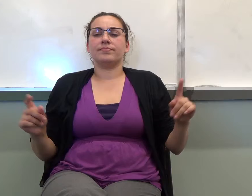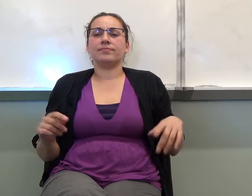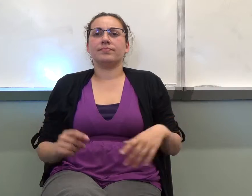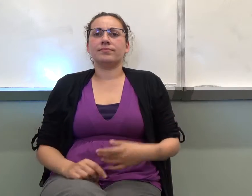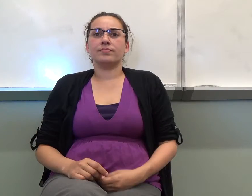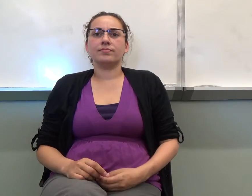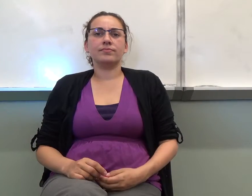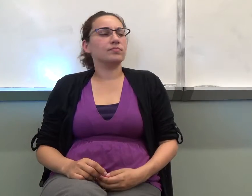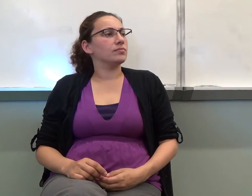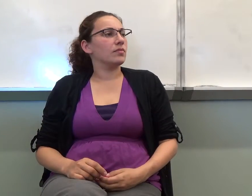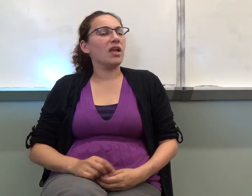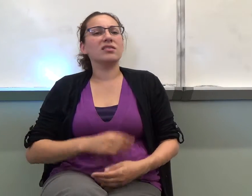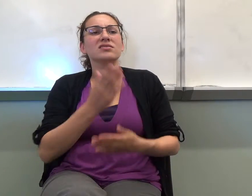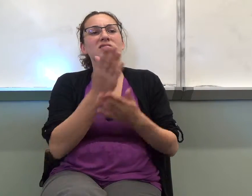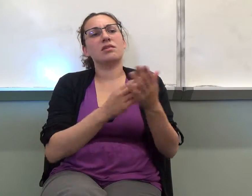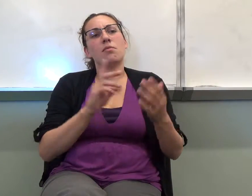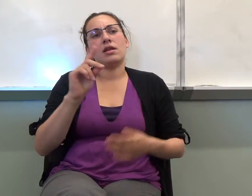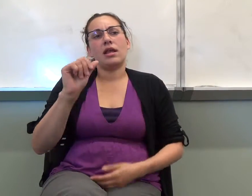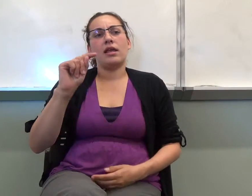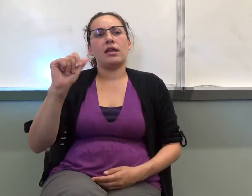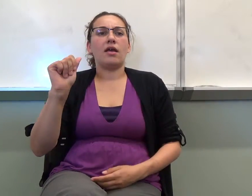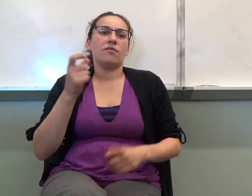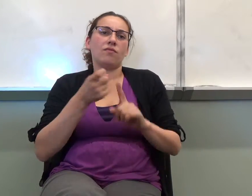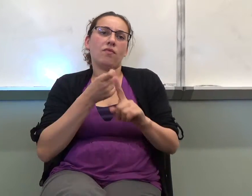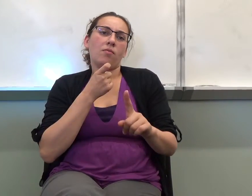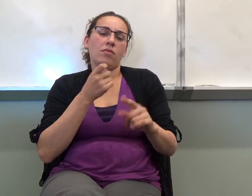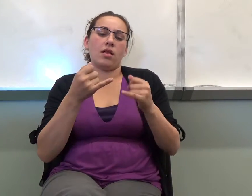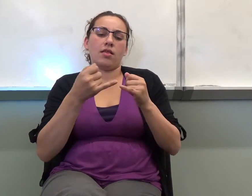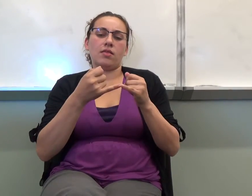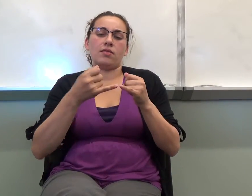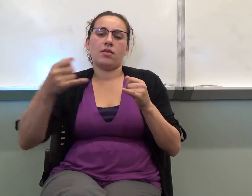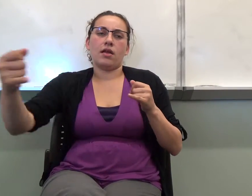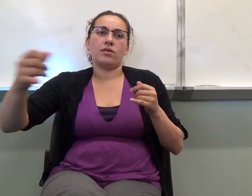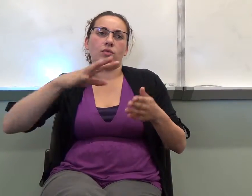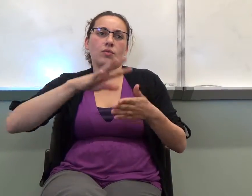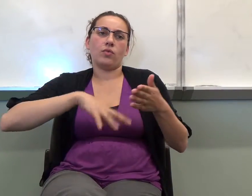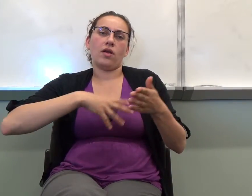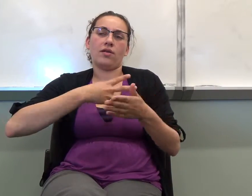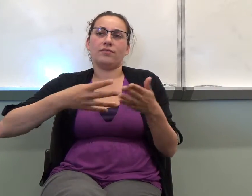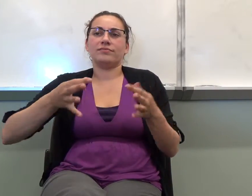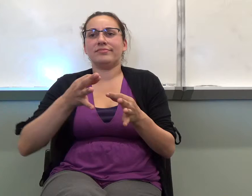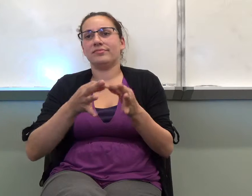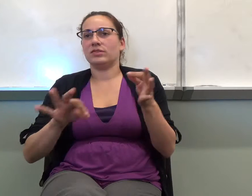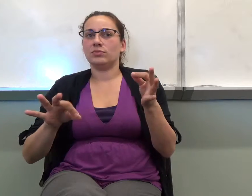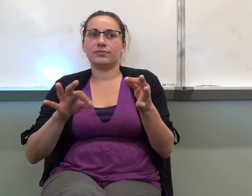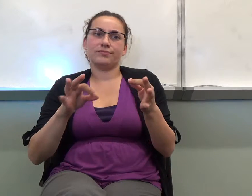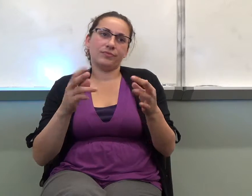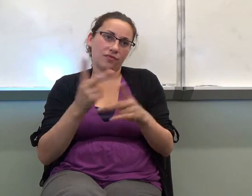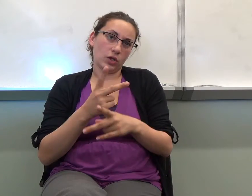getting some data off this line graph and doing a simple calculation with the data. So this is